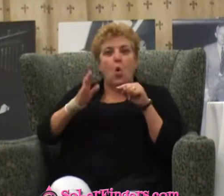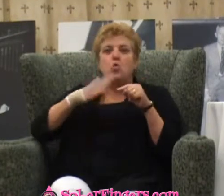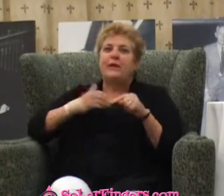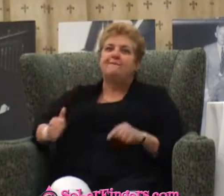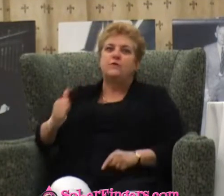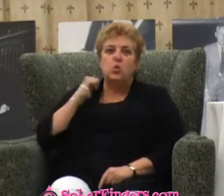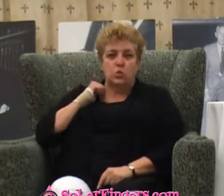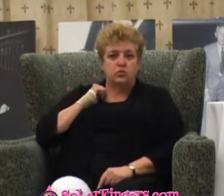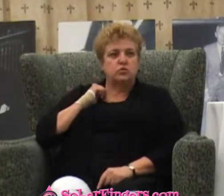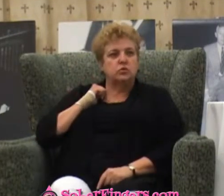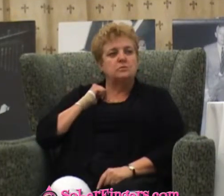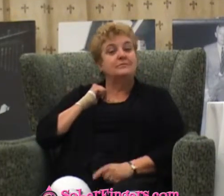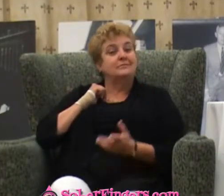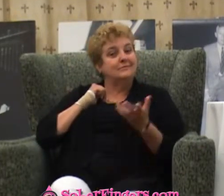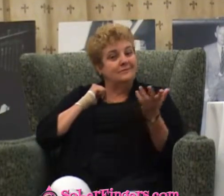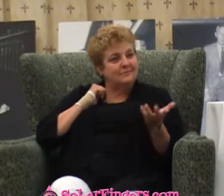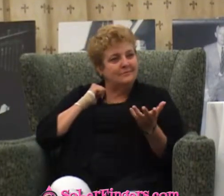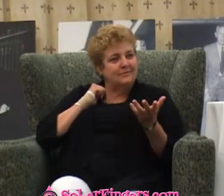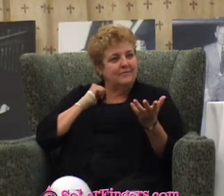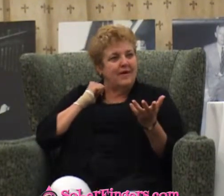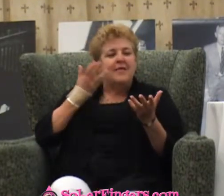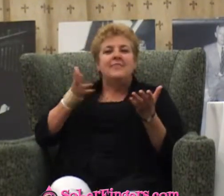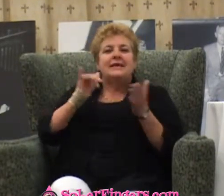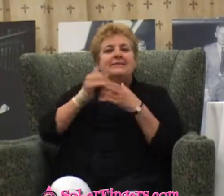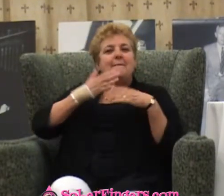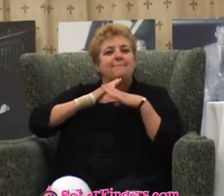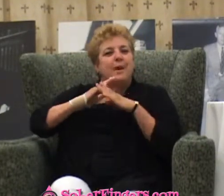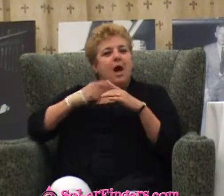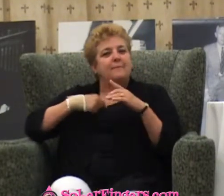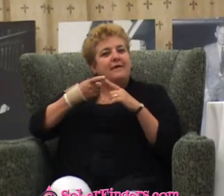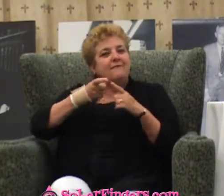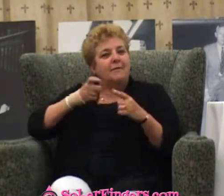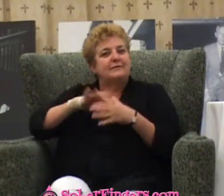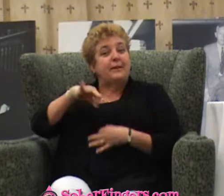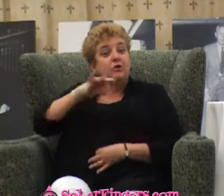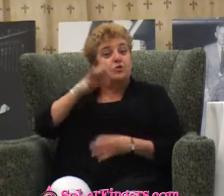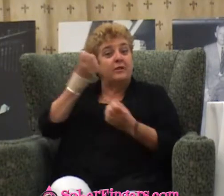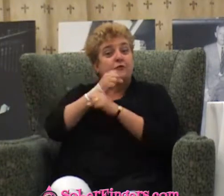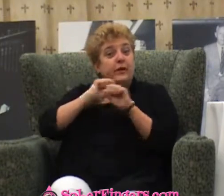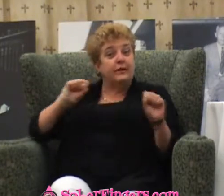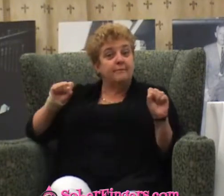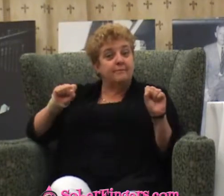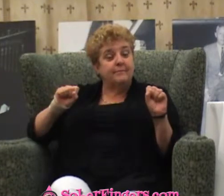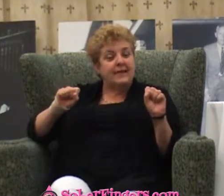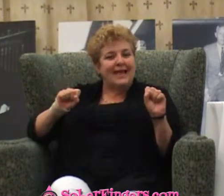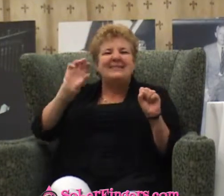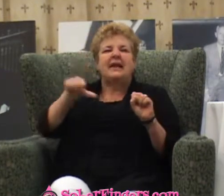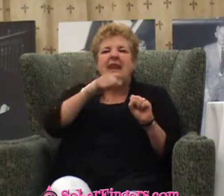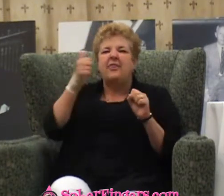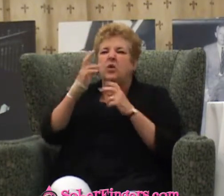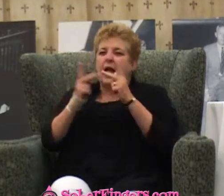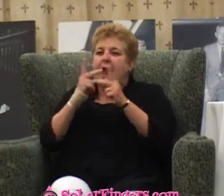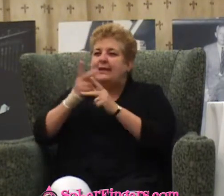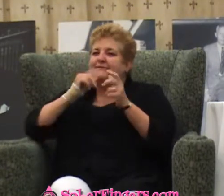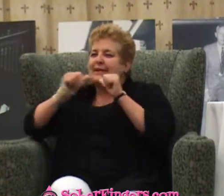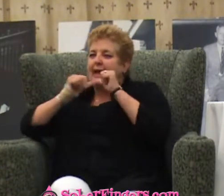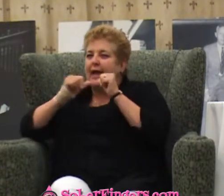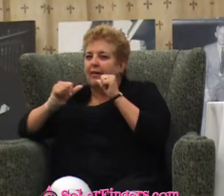thing that's blocking me from spiritual freedom. And you know what it is? It's another form of denial. Because we talk about admission, the